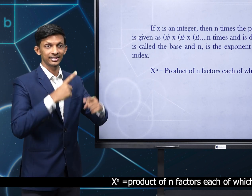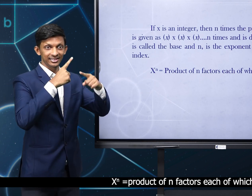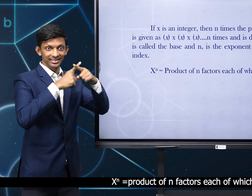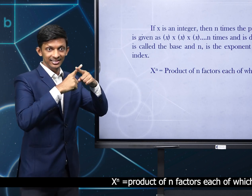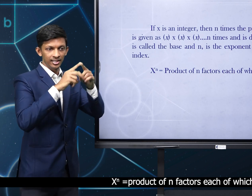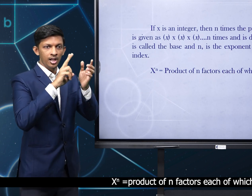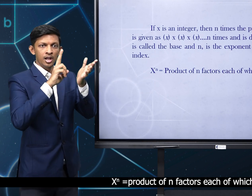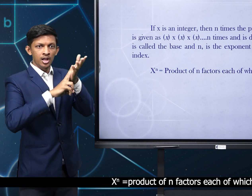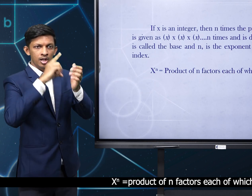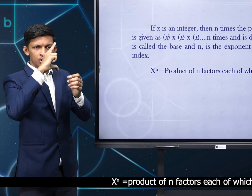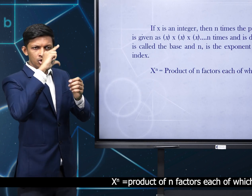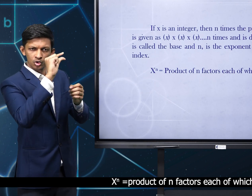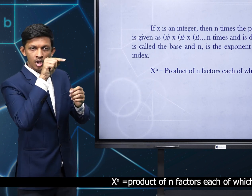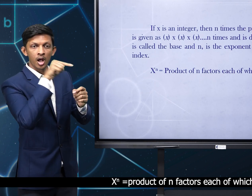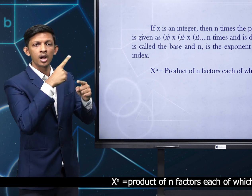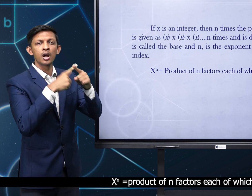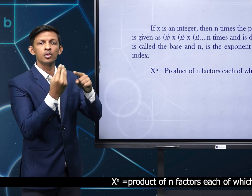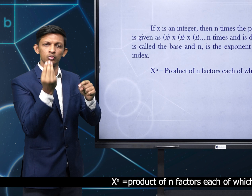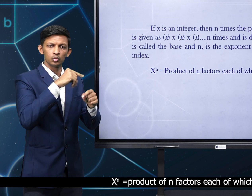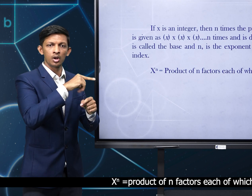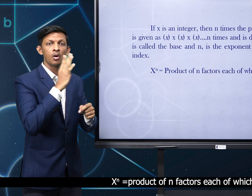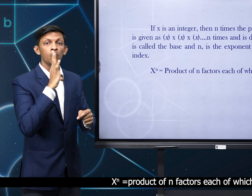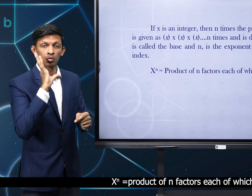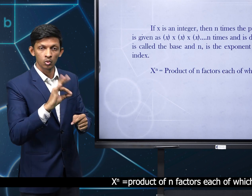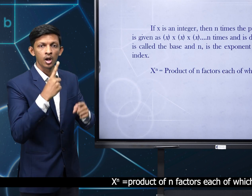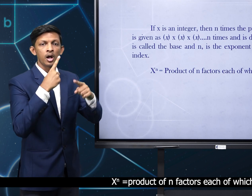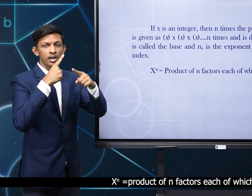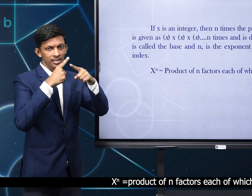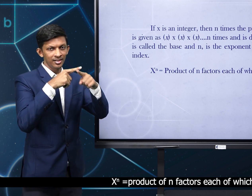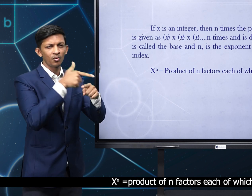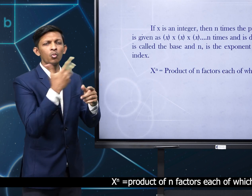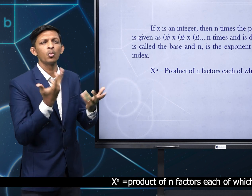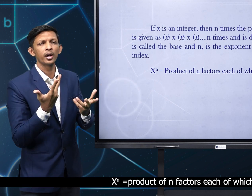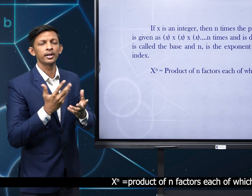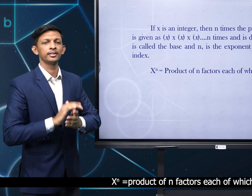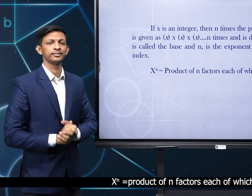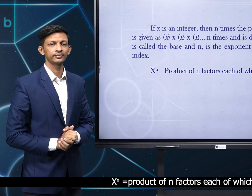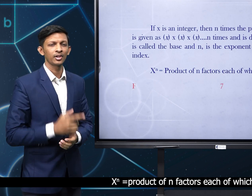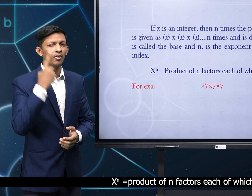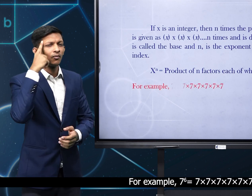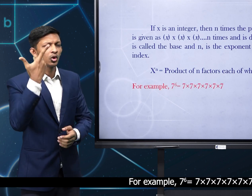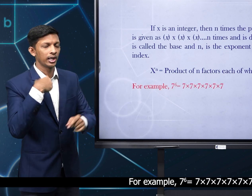X to the power of n is equal to product of n factors each of which is x. For